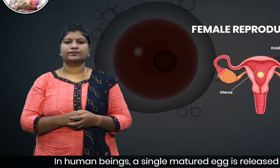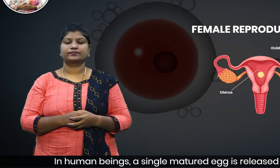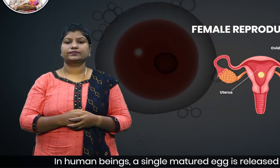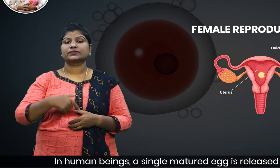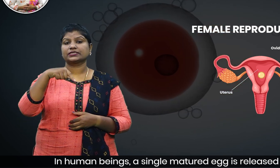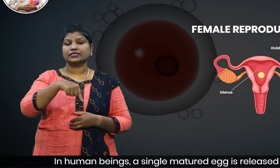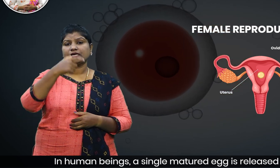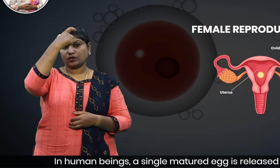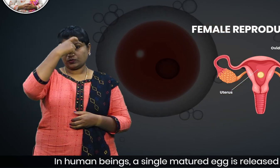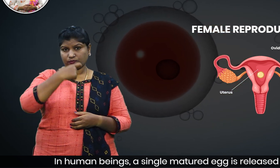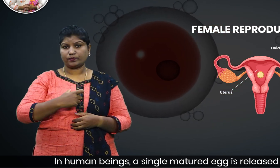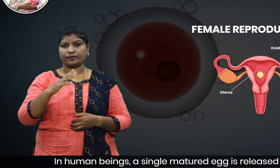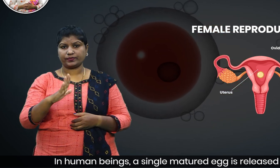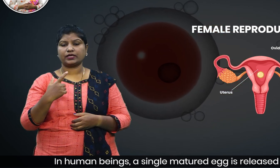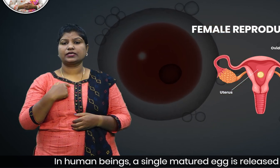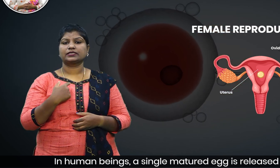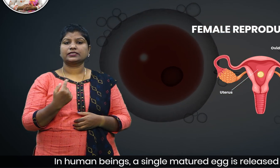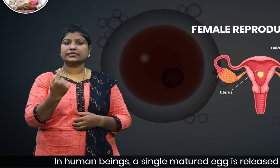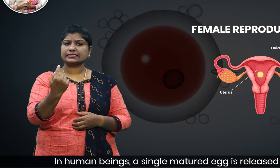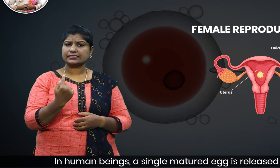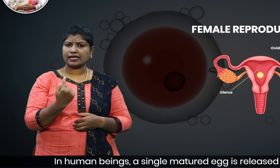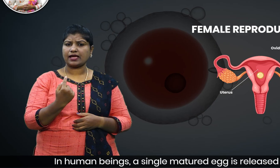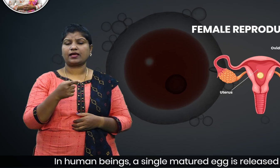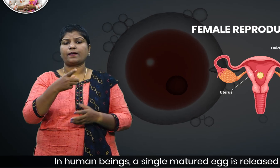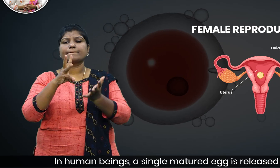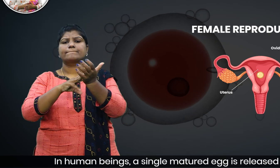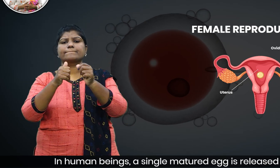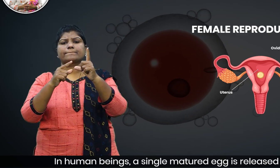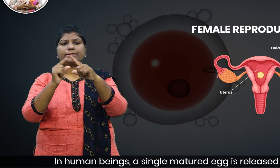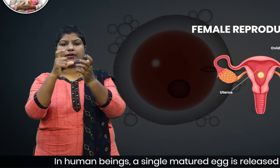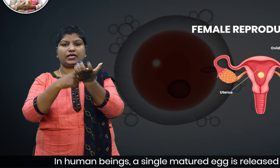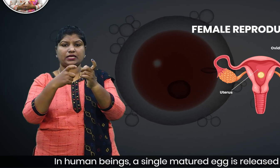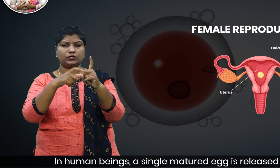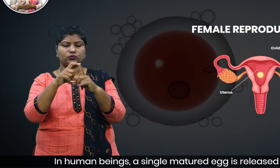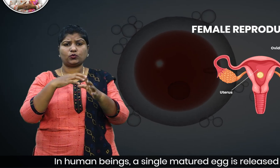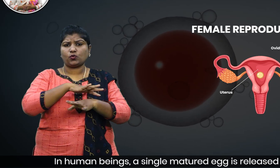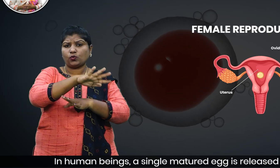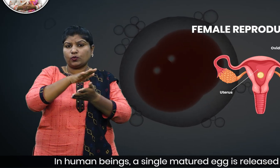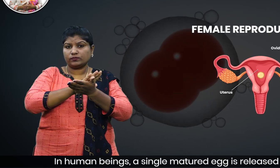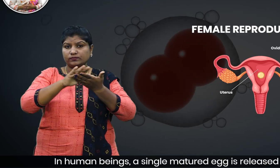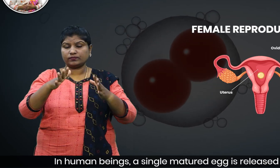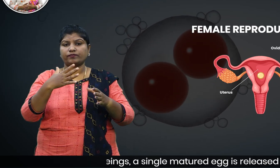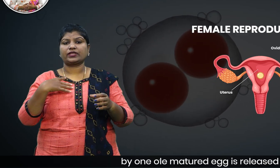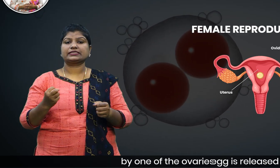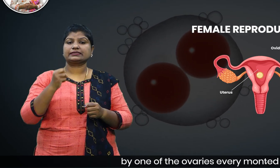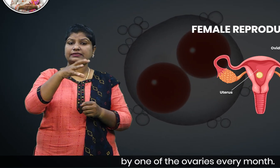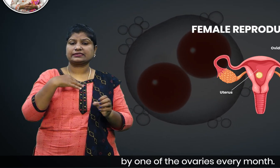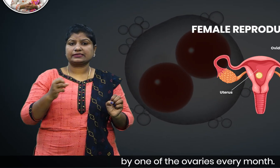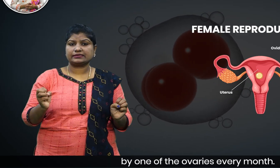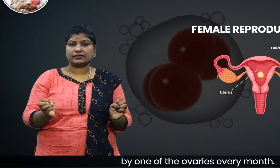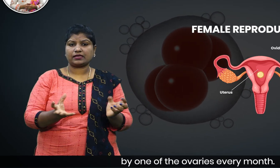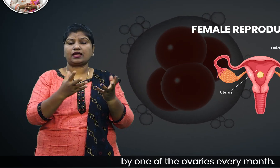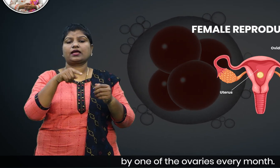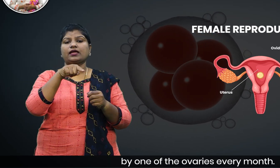In human beings, a single matured egg is released into the oviduct by one